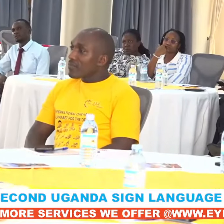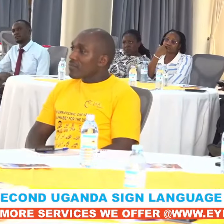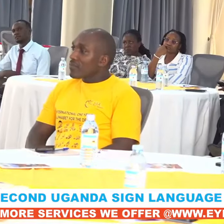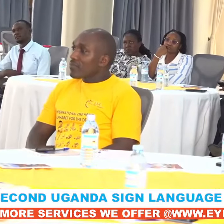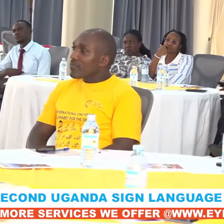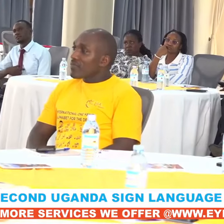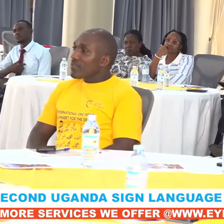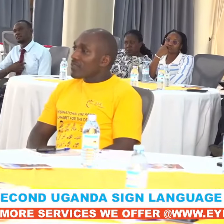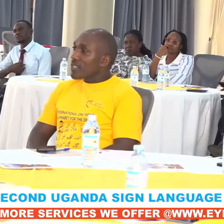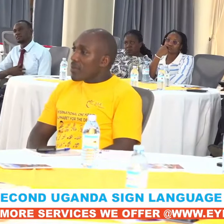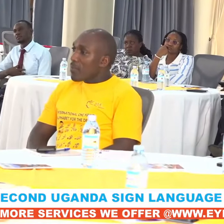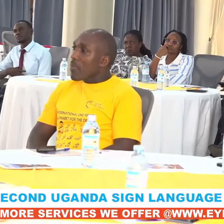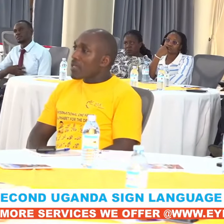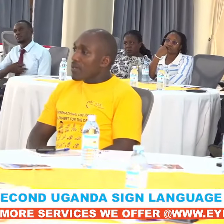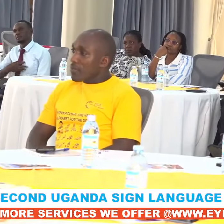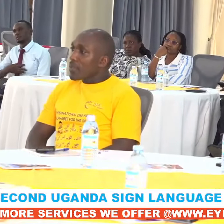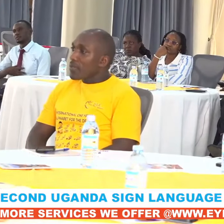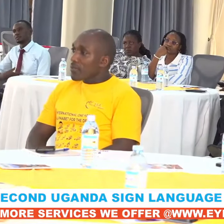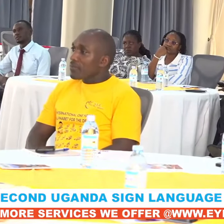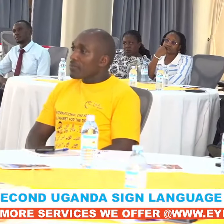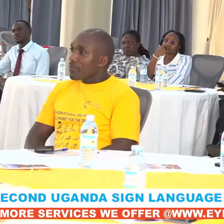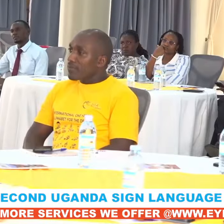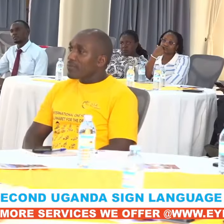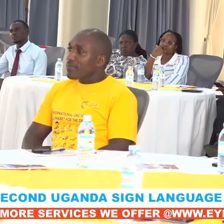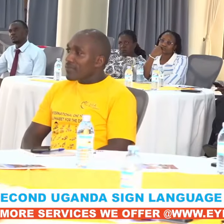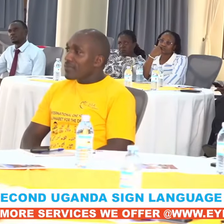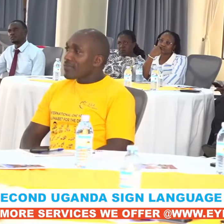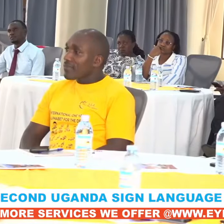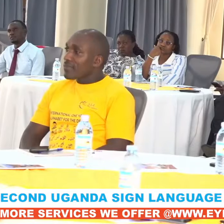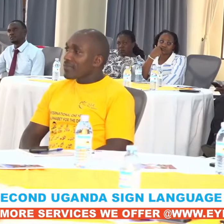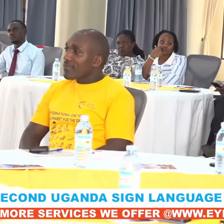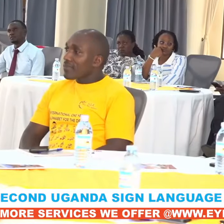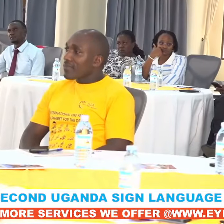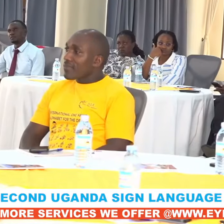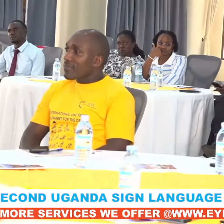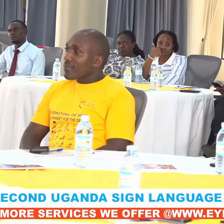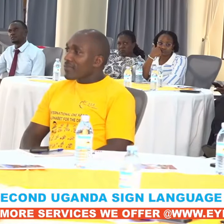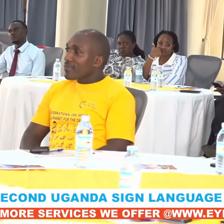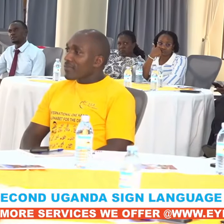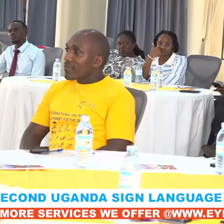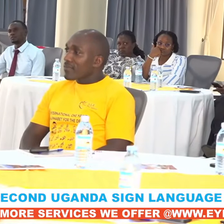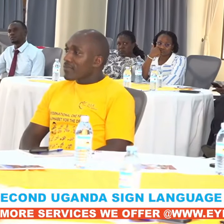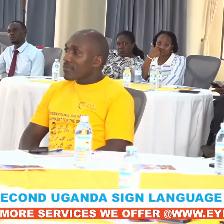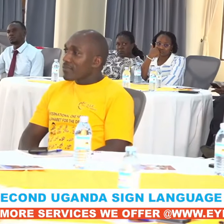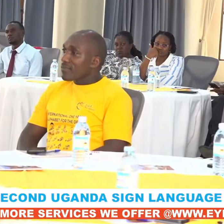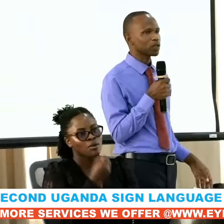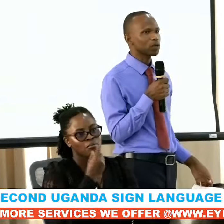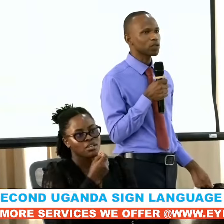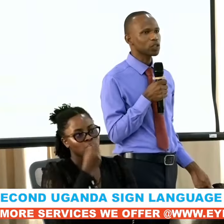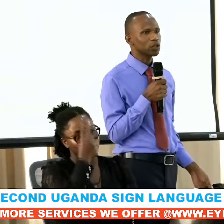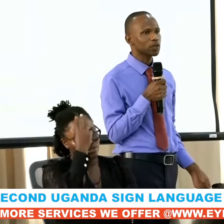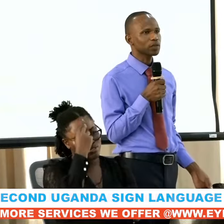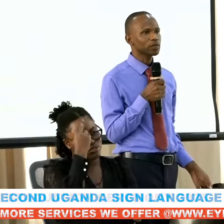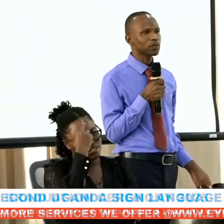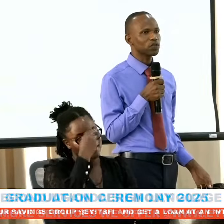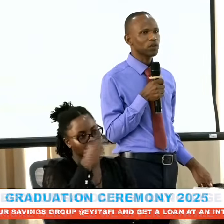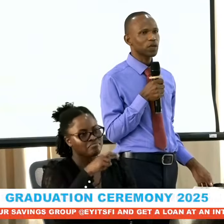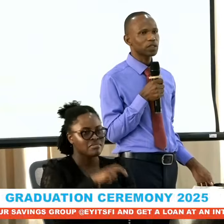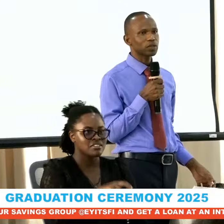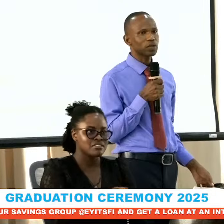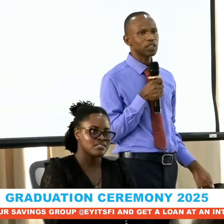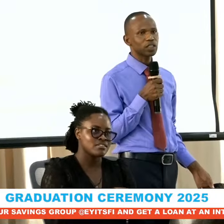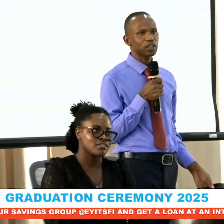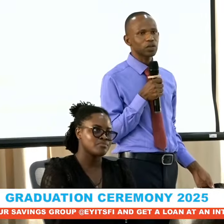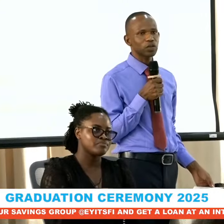doing medicine, medical students, you can stand up for recognition. If you